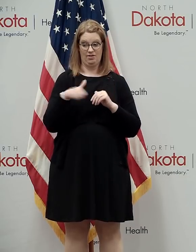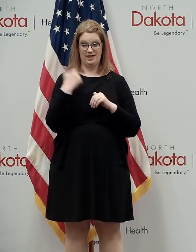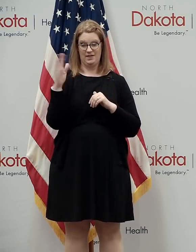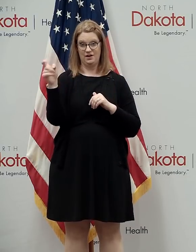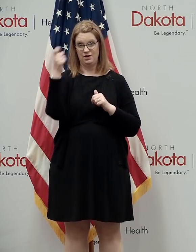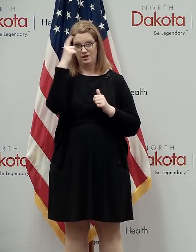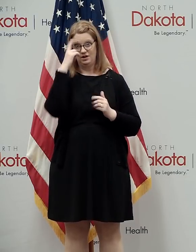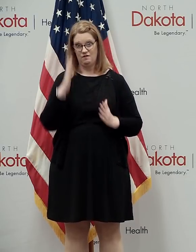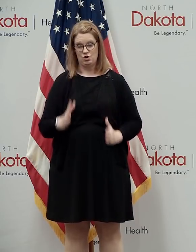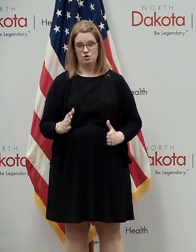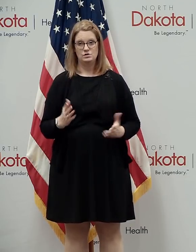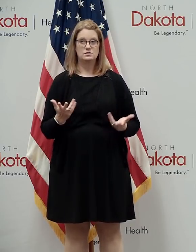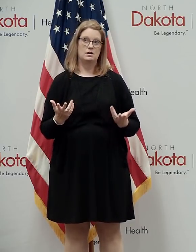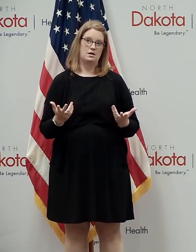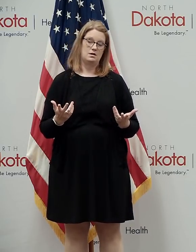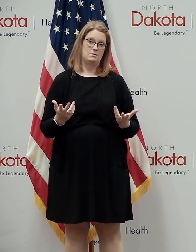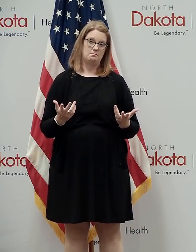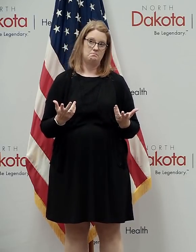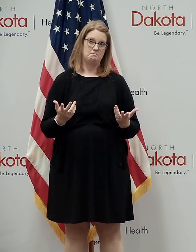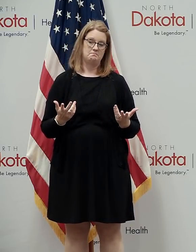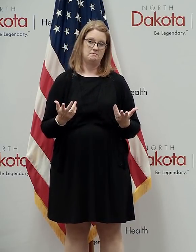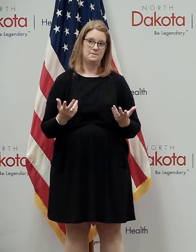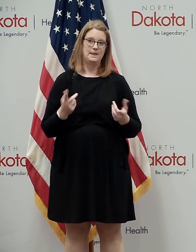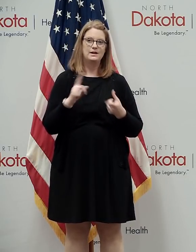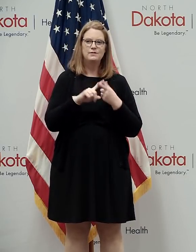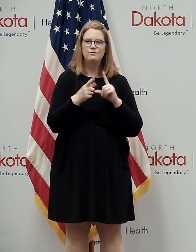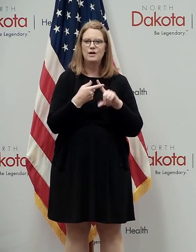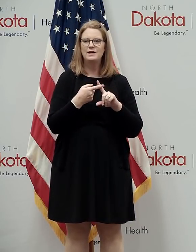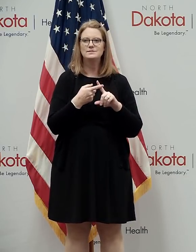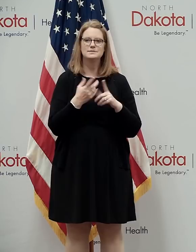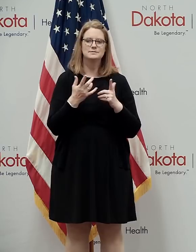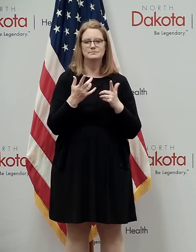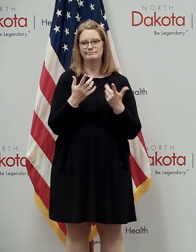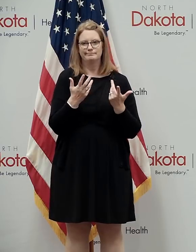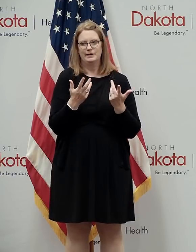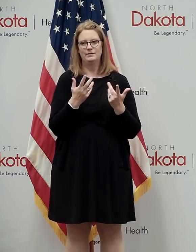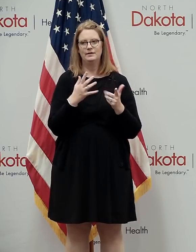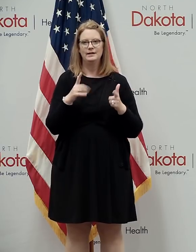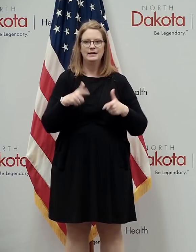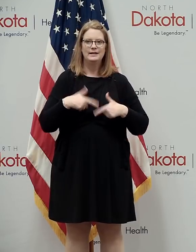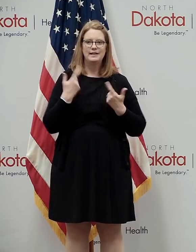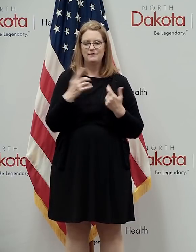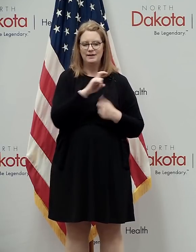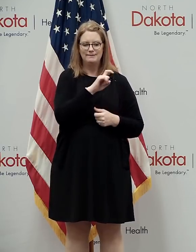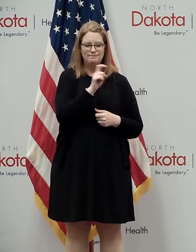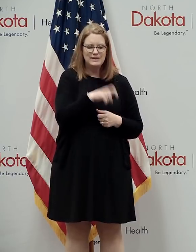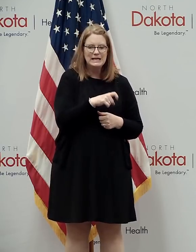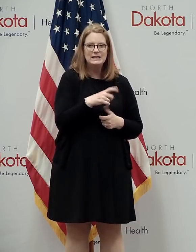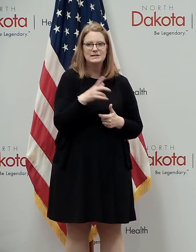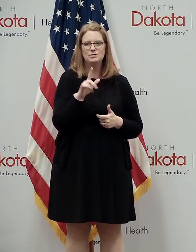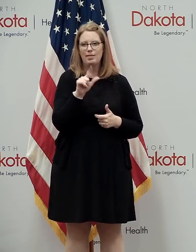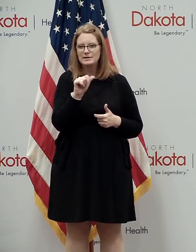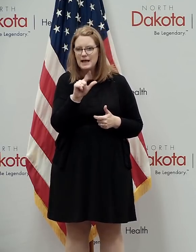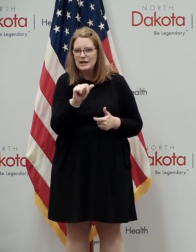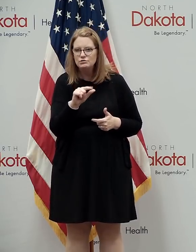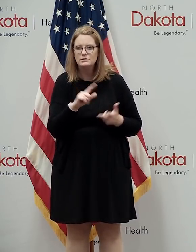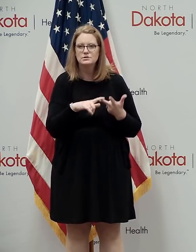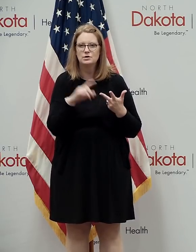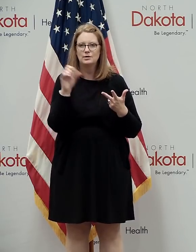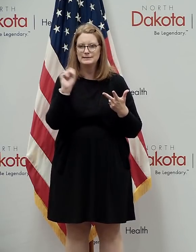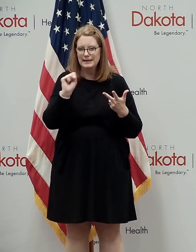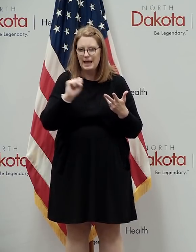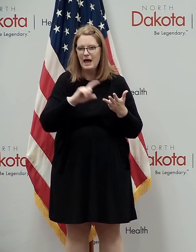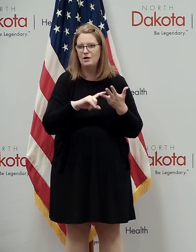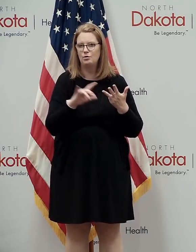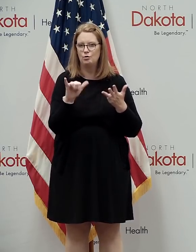or B, where we've got, friends or associates that live in, whether they live in Phoenix or Los Angeles or Seattle or